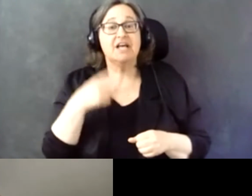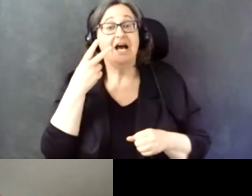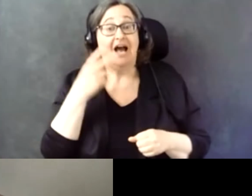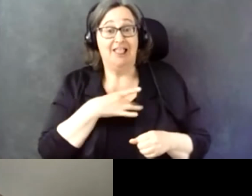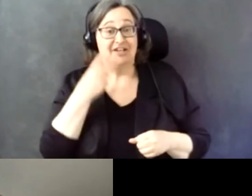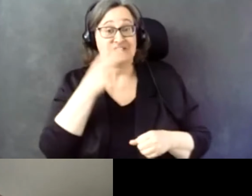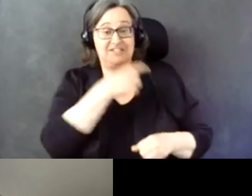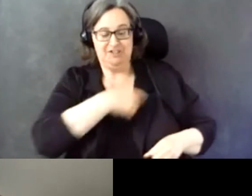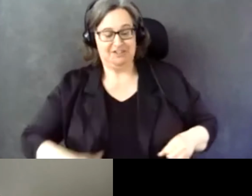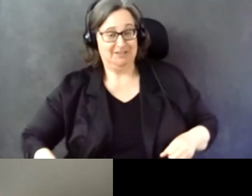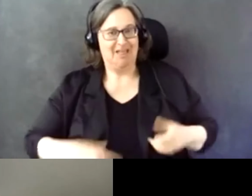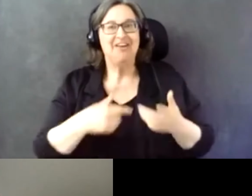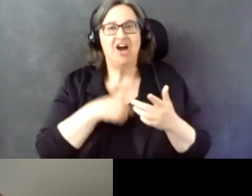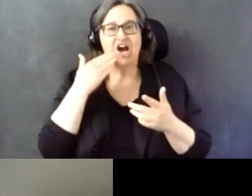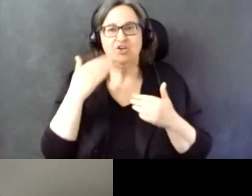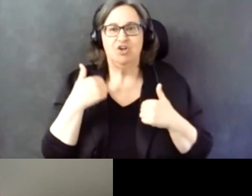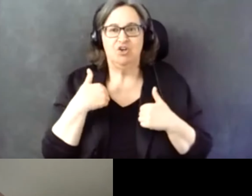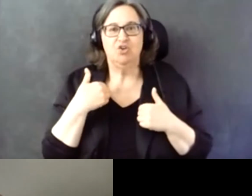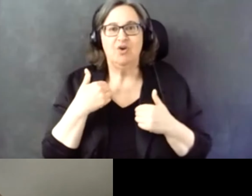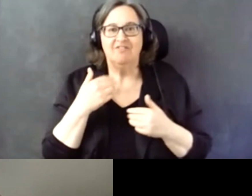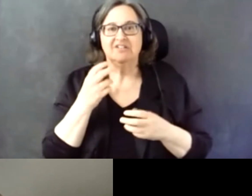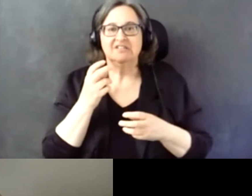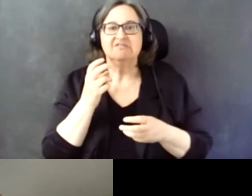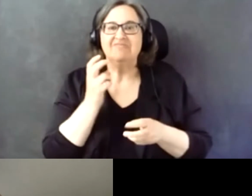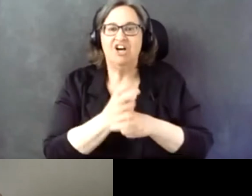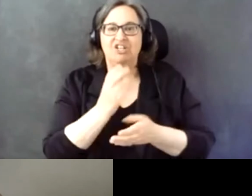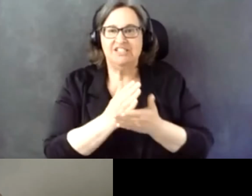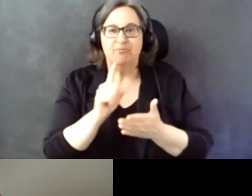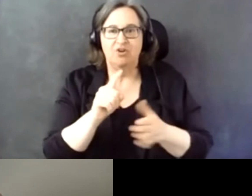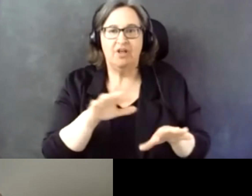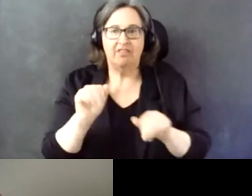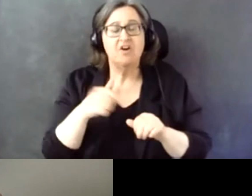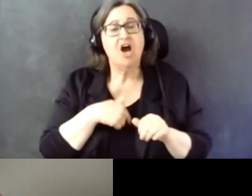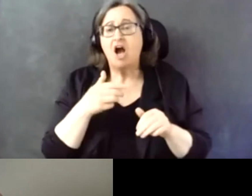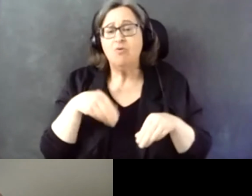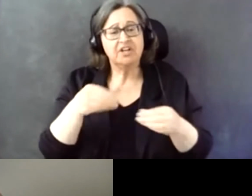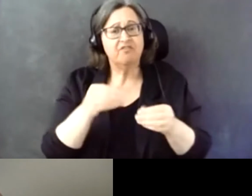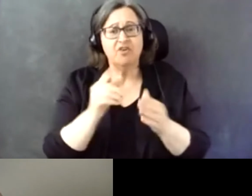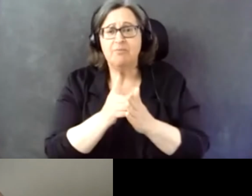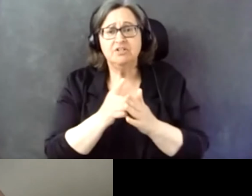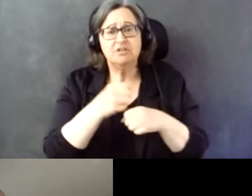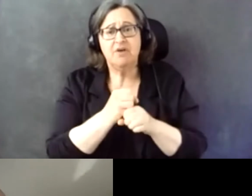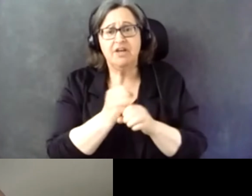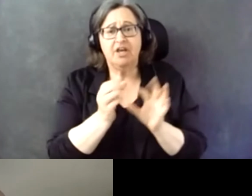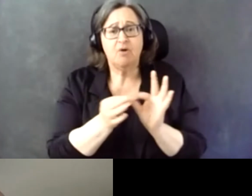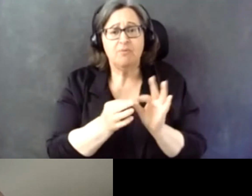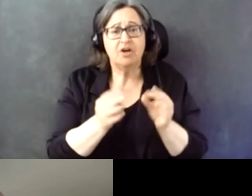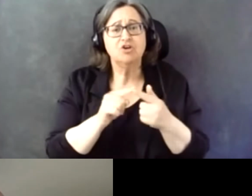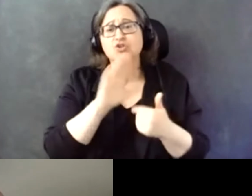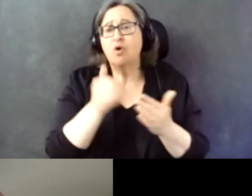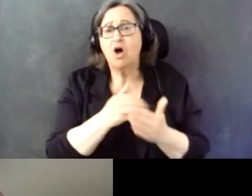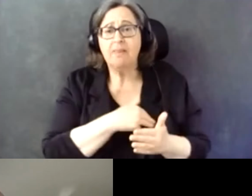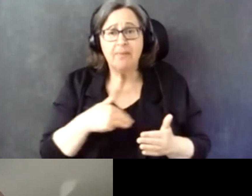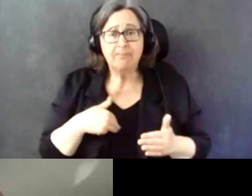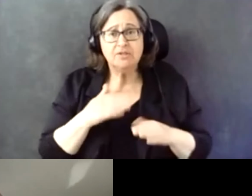that we know that you've got a pretty hard out so i just want to give you a minute to make an opening remark to all the the members who are on the call